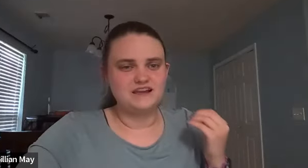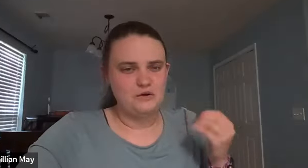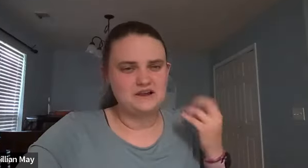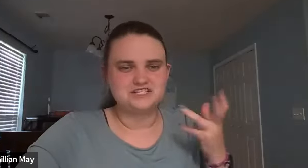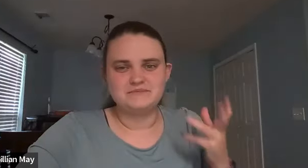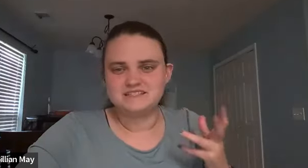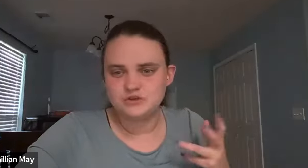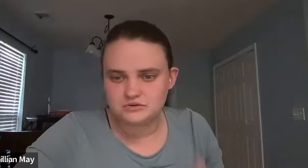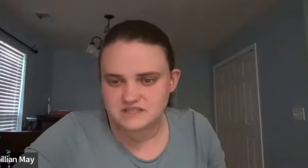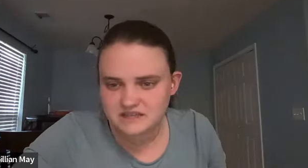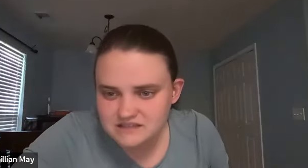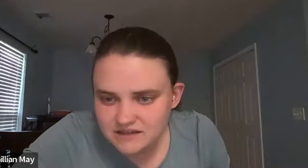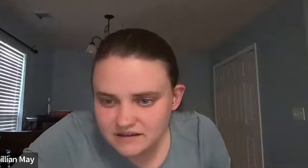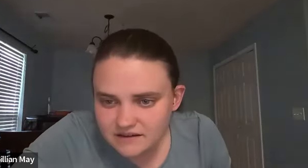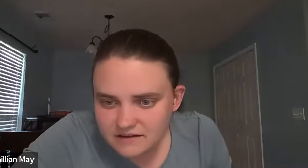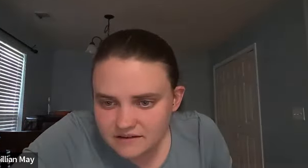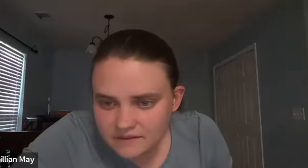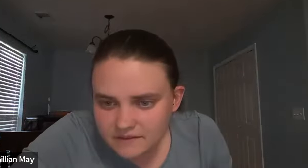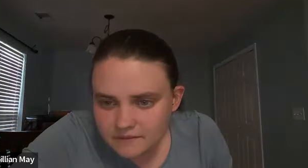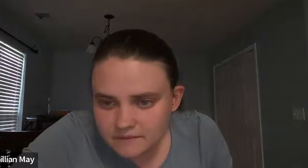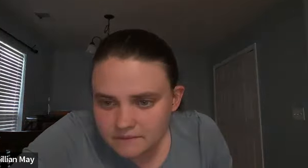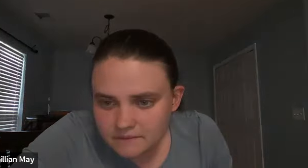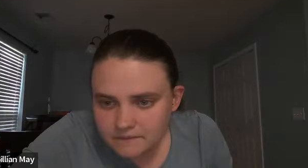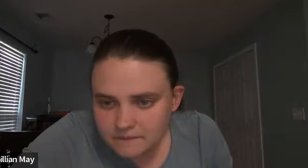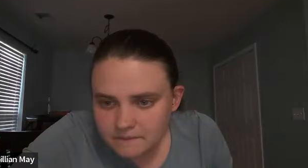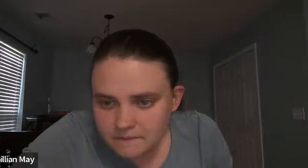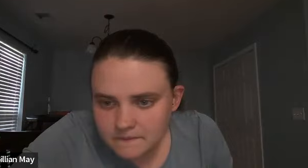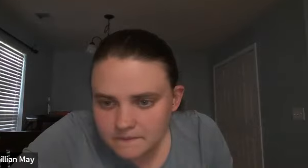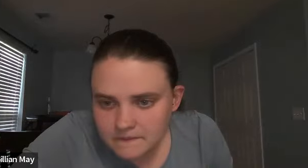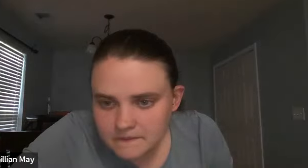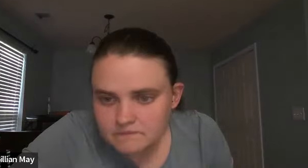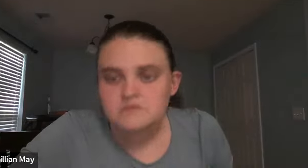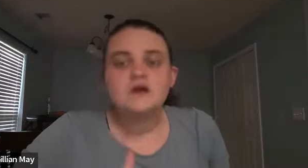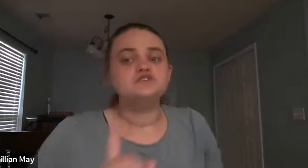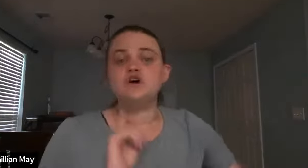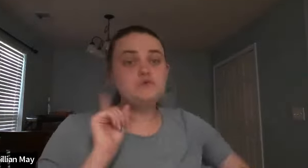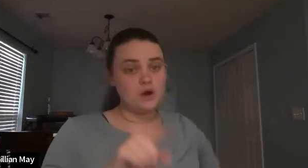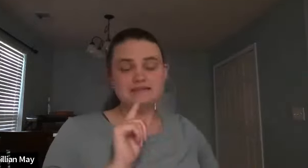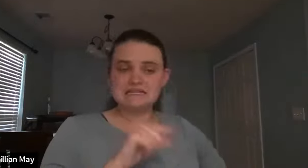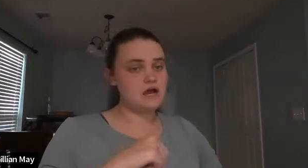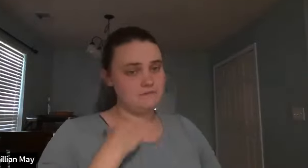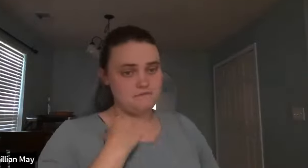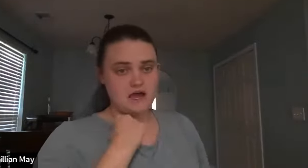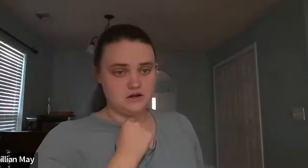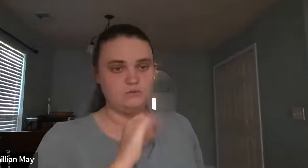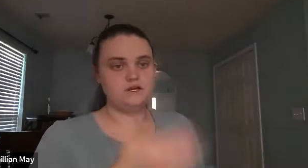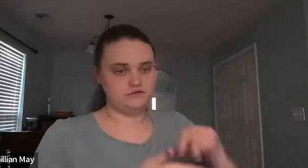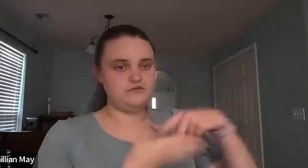like, oh my gosh, that makes like total sense. So no, it does not matter when you're